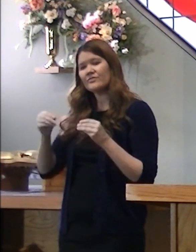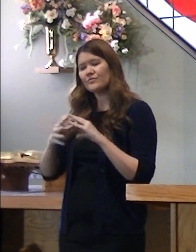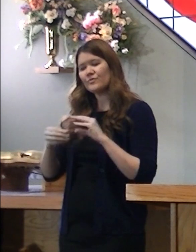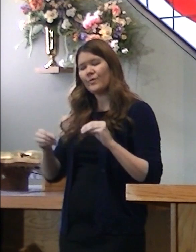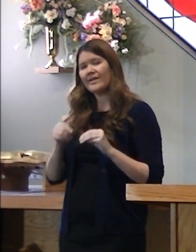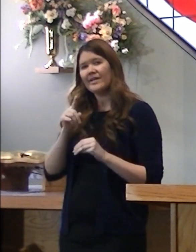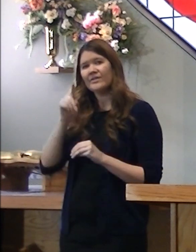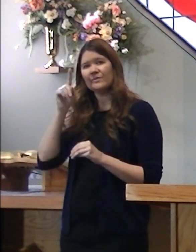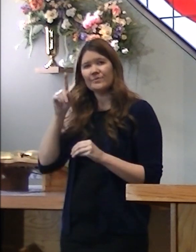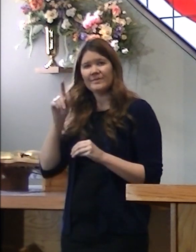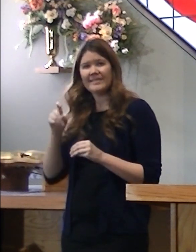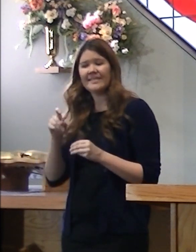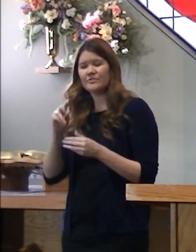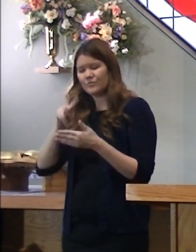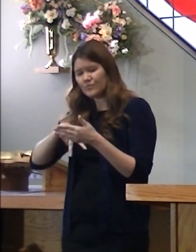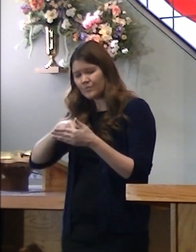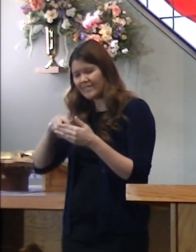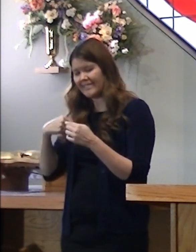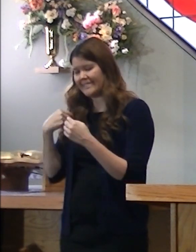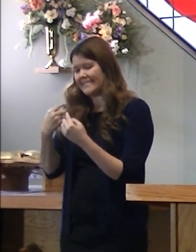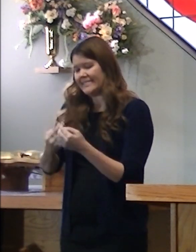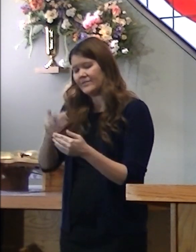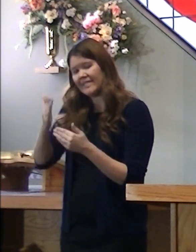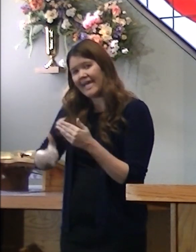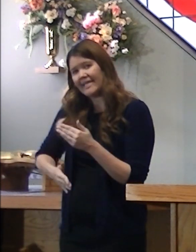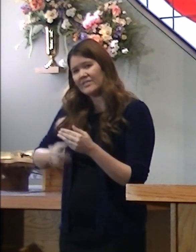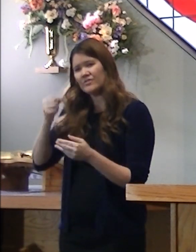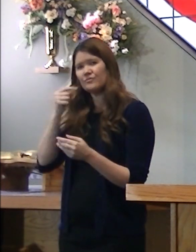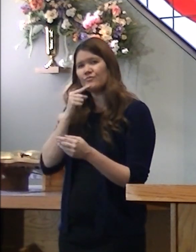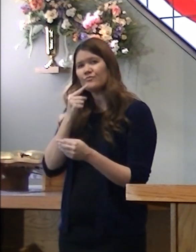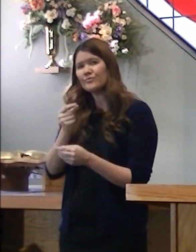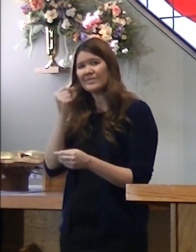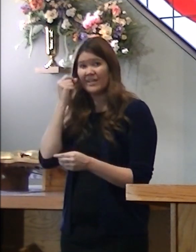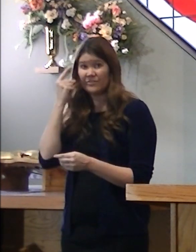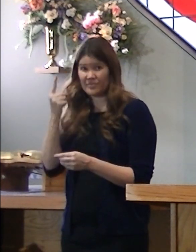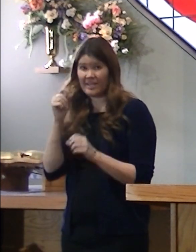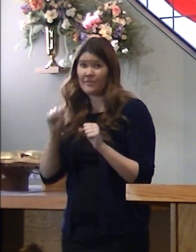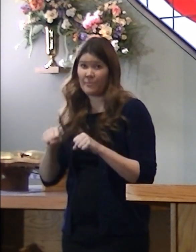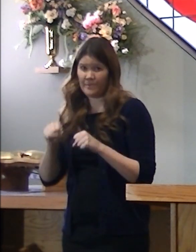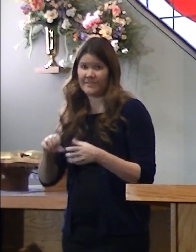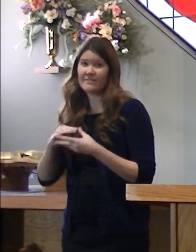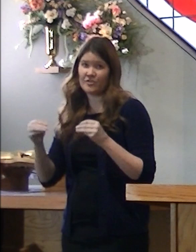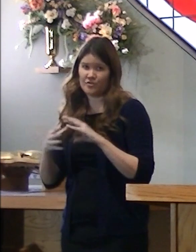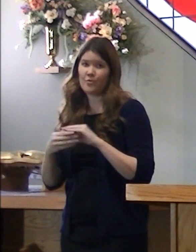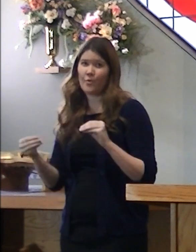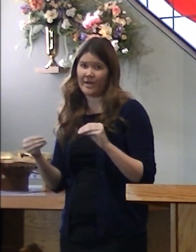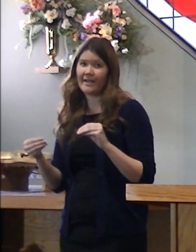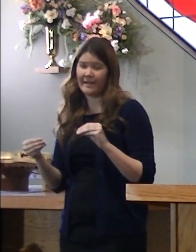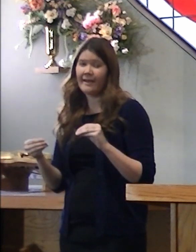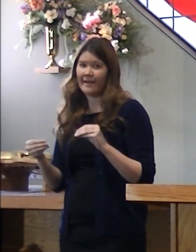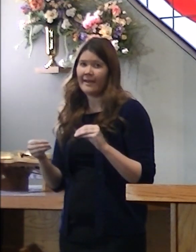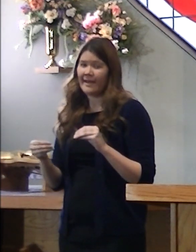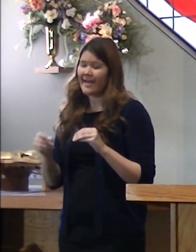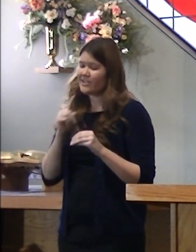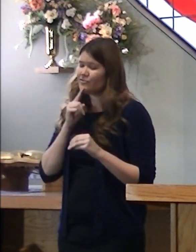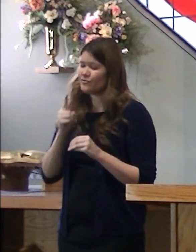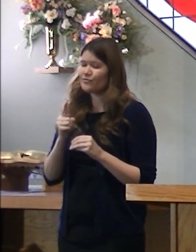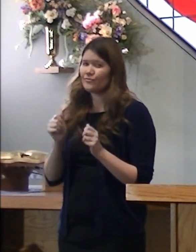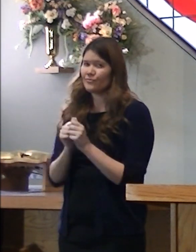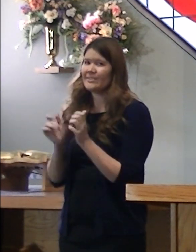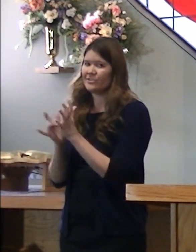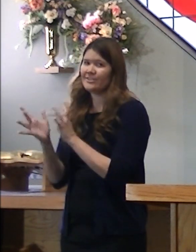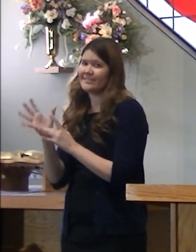all the way to the end to understand what that story was really all about. And the same is true of this